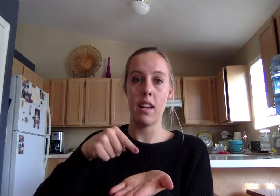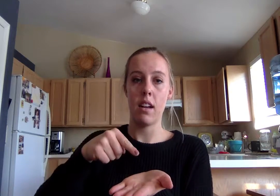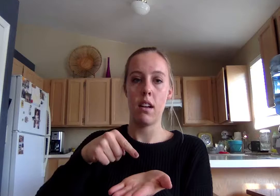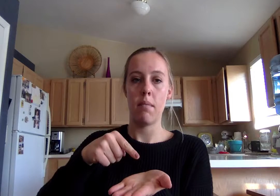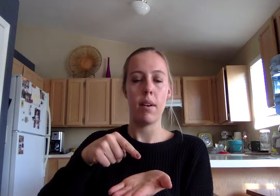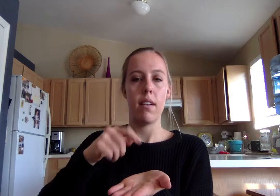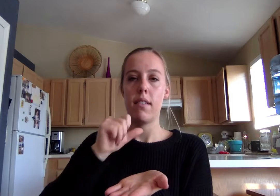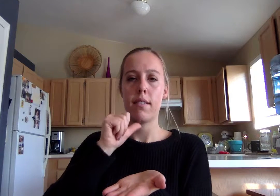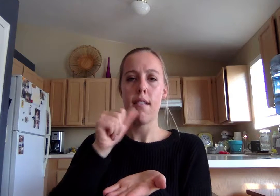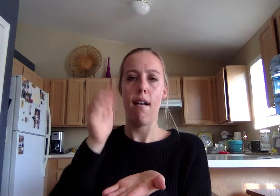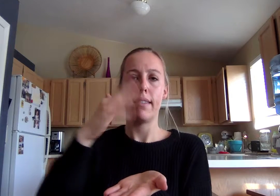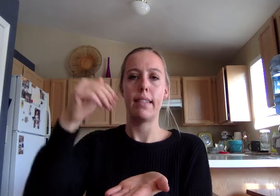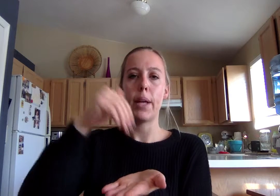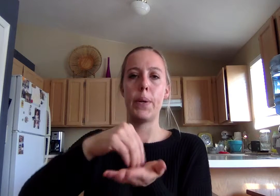uncentered.